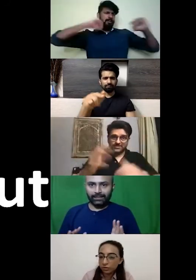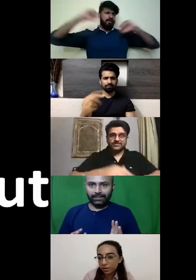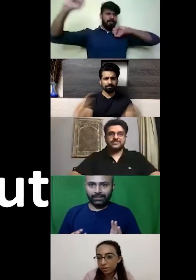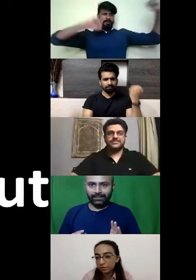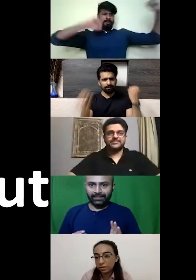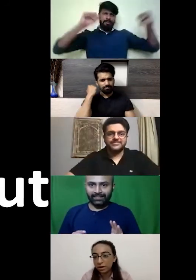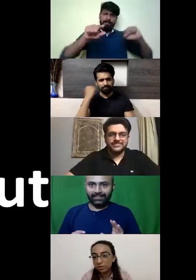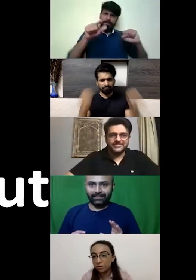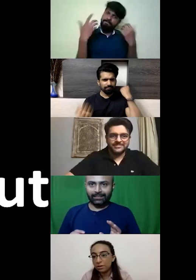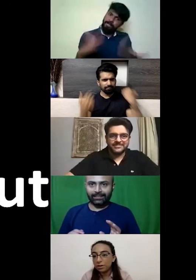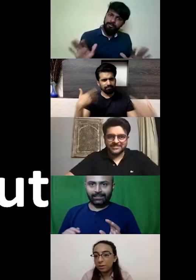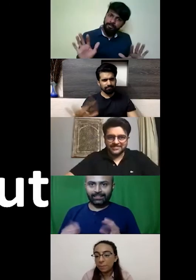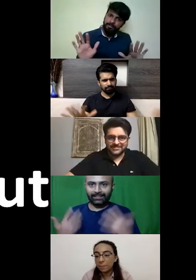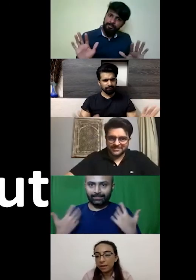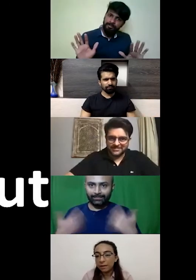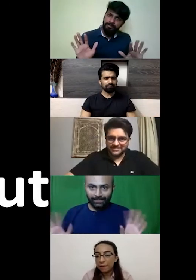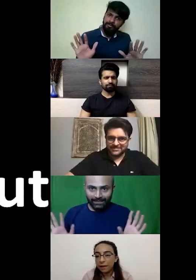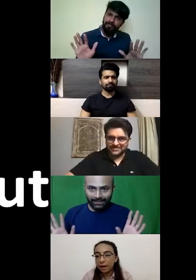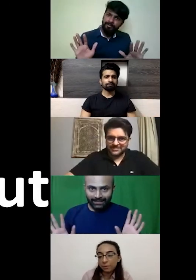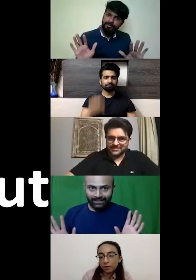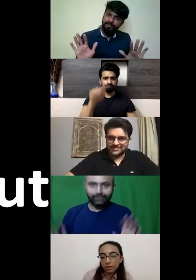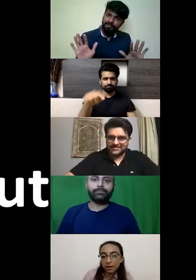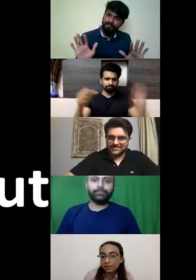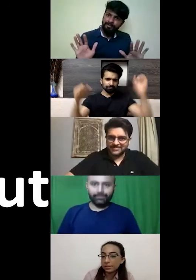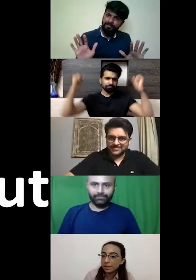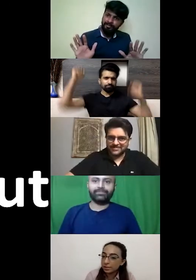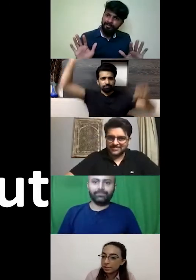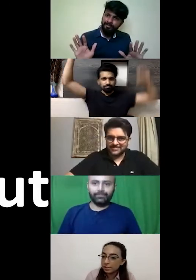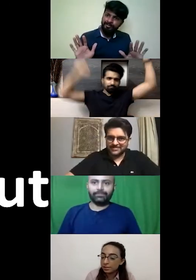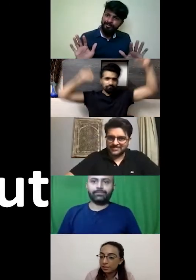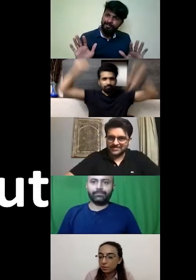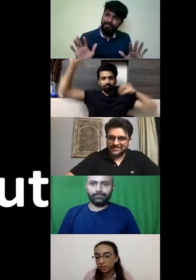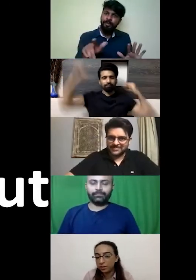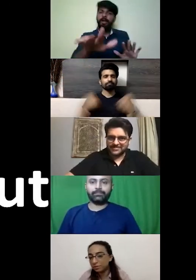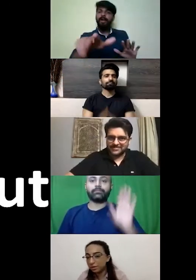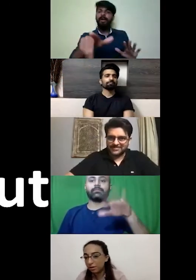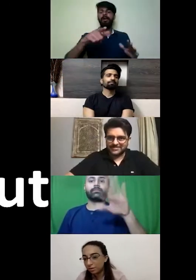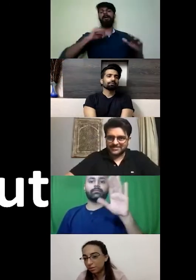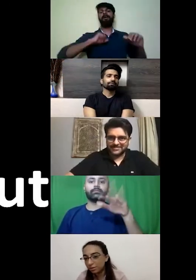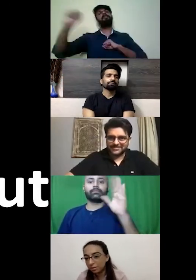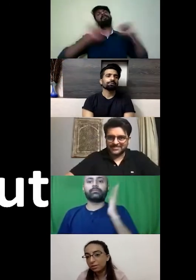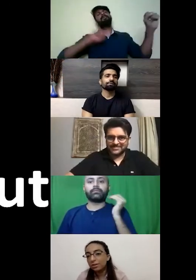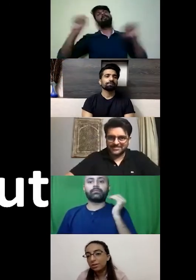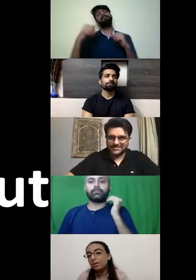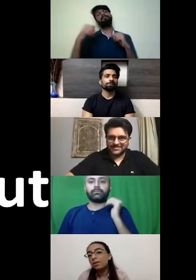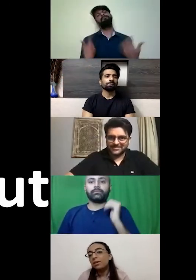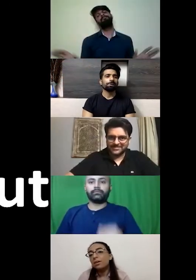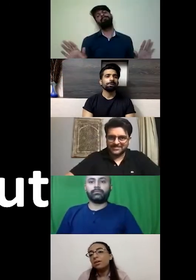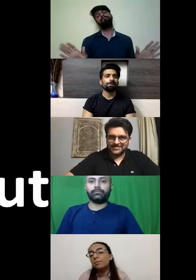You finish workout? Have you done your exercise? You finish workout?